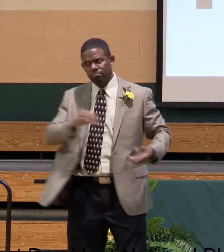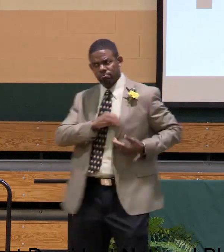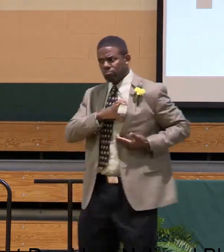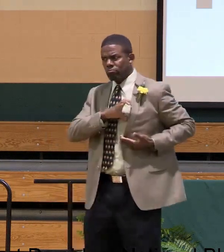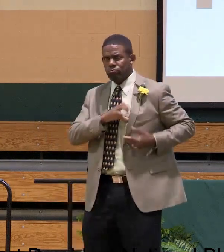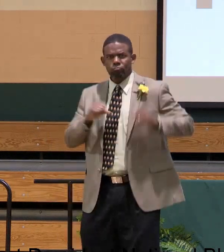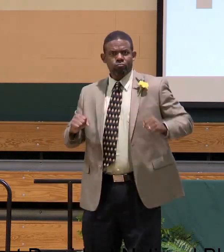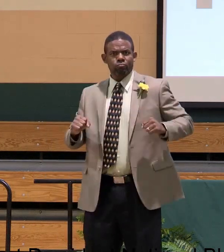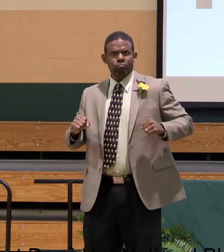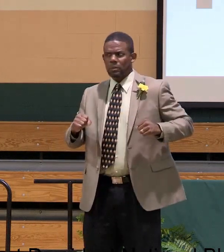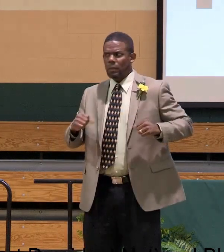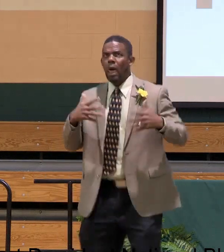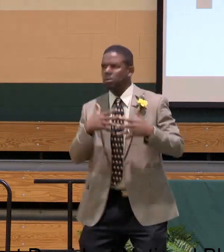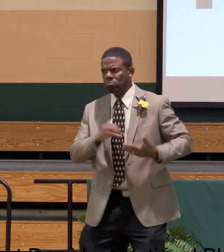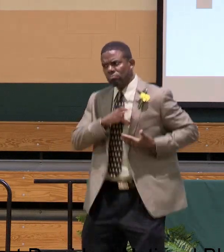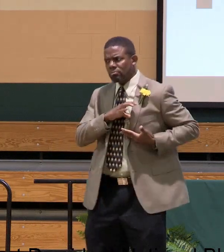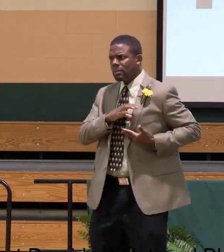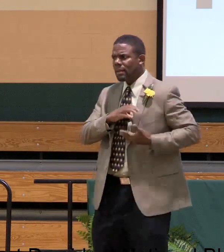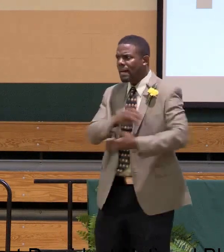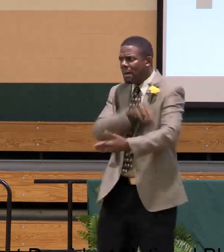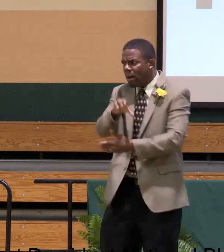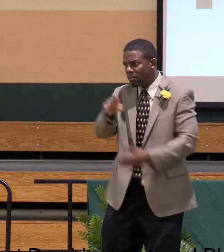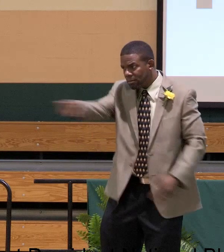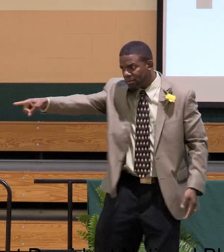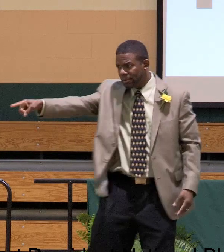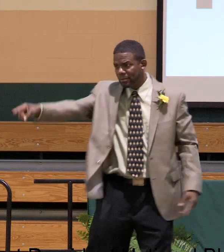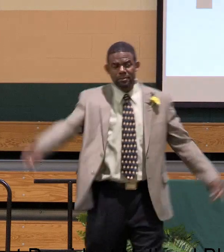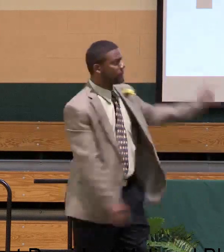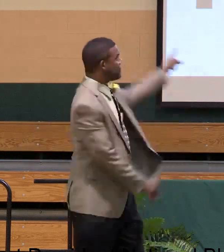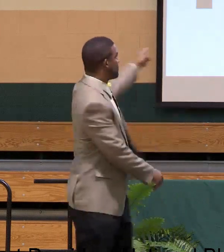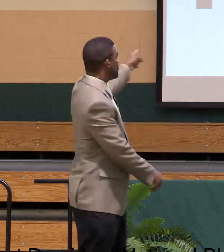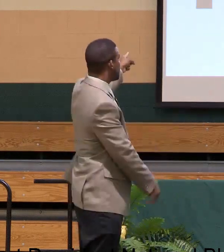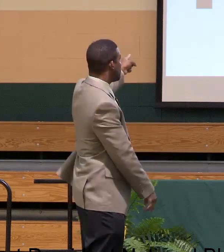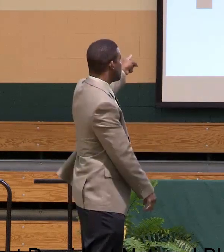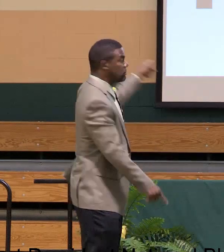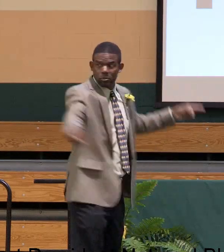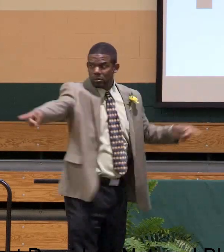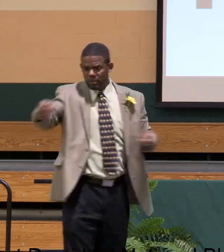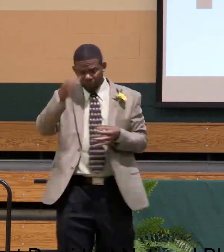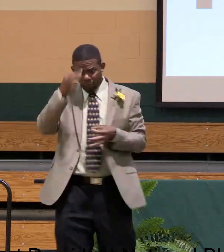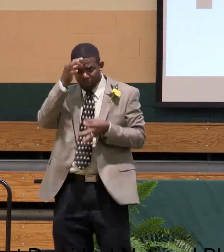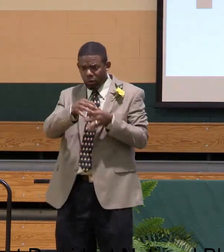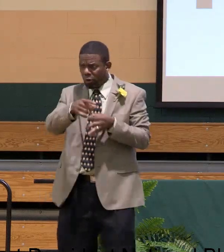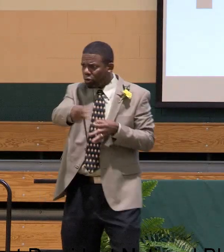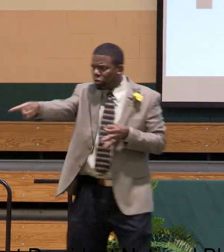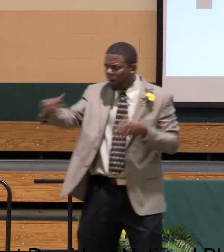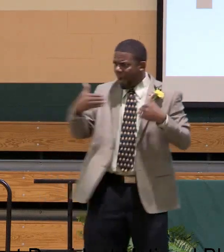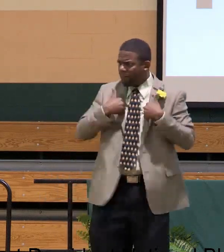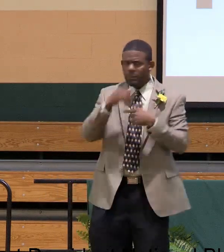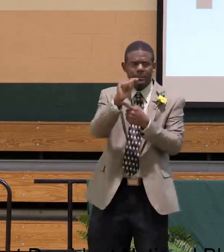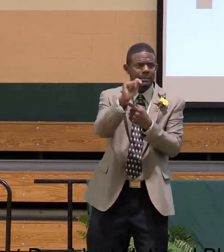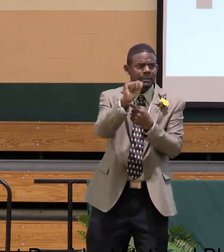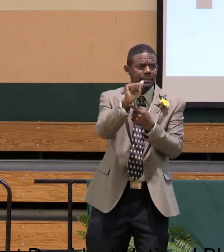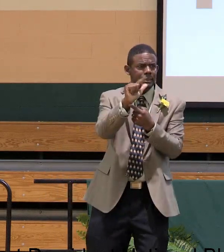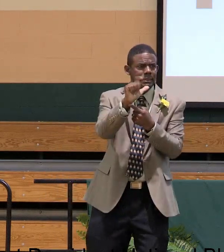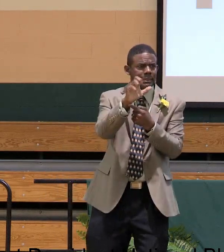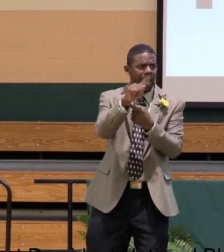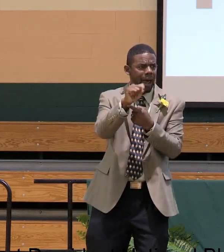You've got to be empowered. You've got to stay strong. Don't fear. Be empowered. You've got to have faith. You